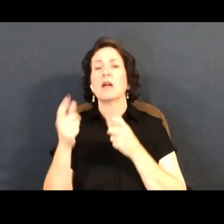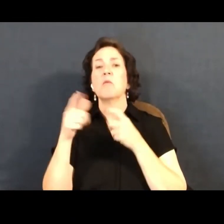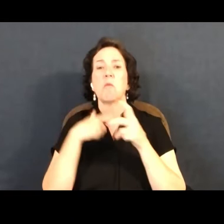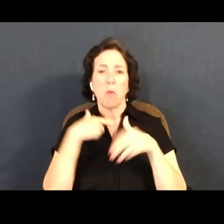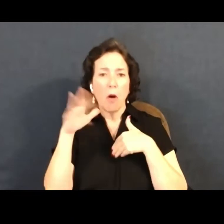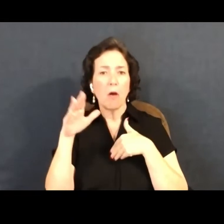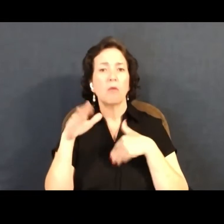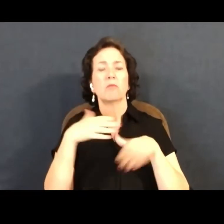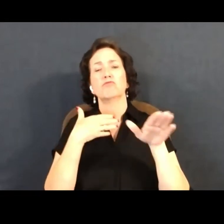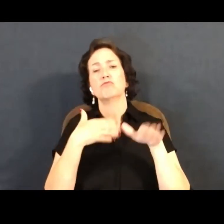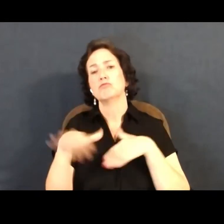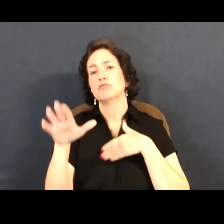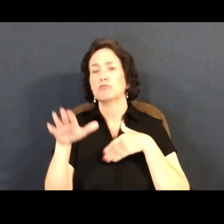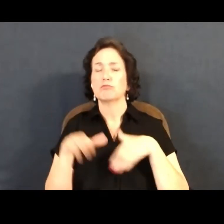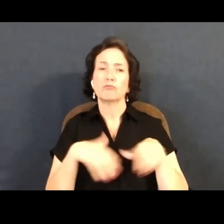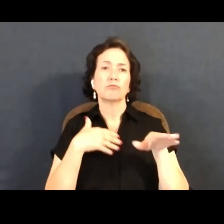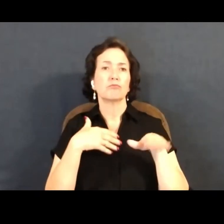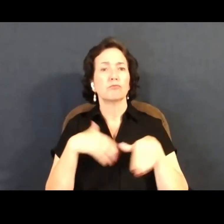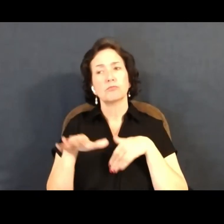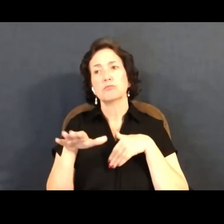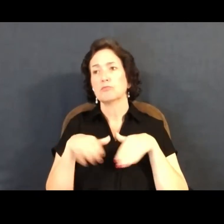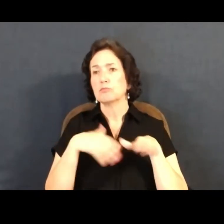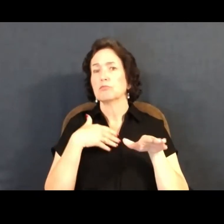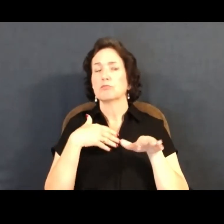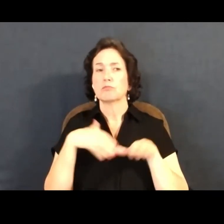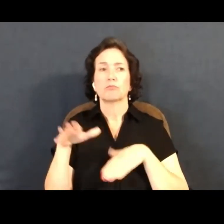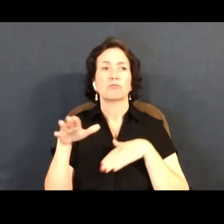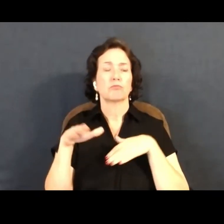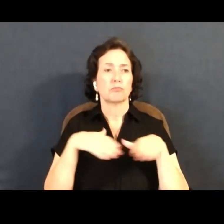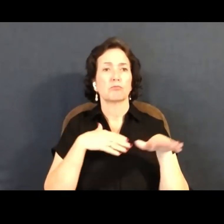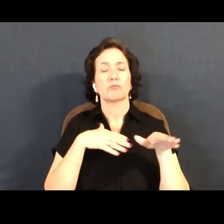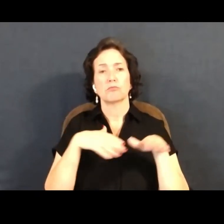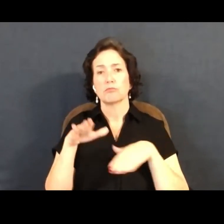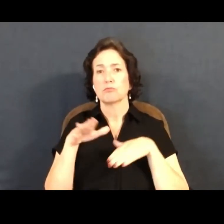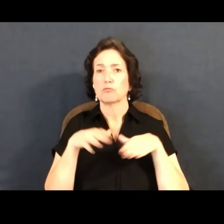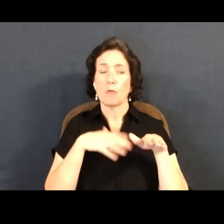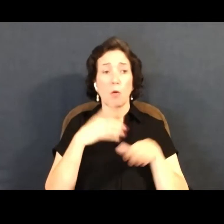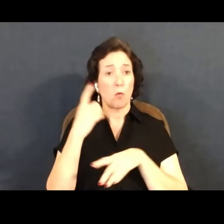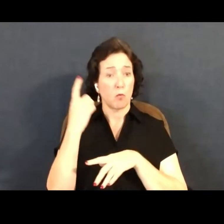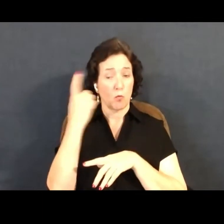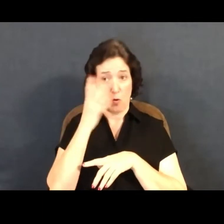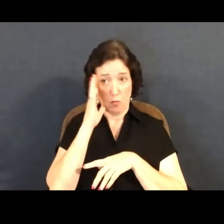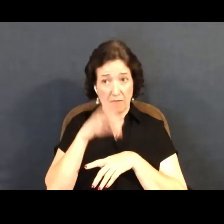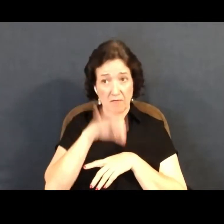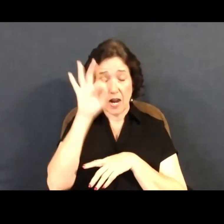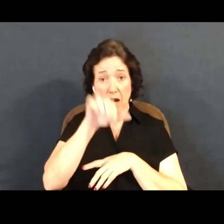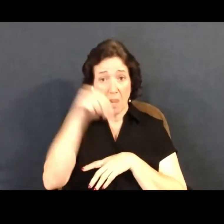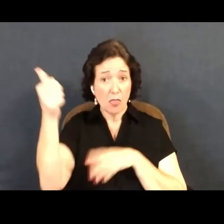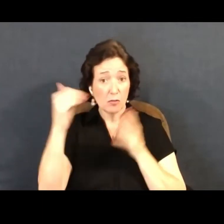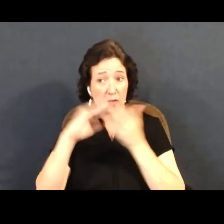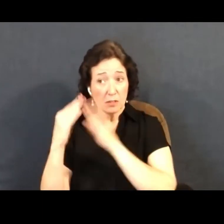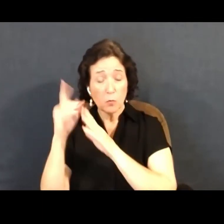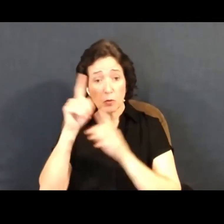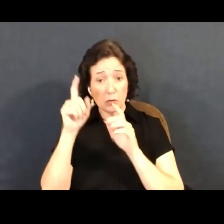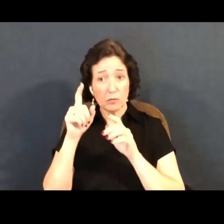walked. And he began to wonder if he would ever, ever find another city where he could work. But after